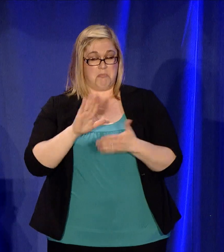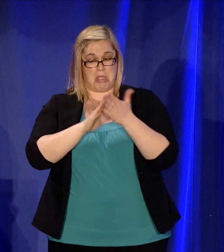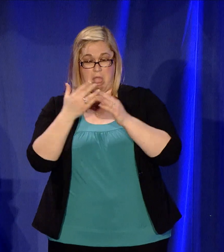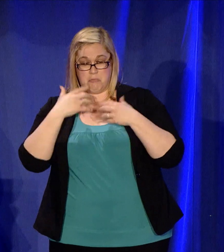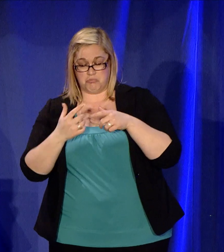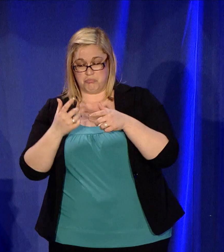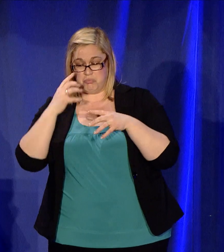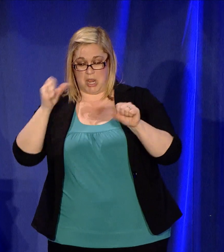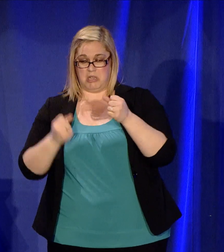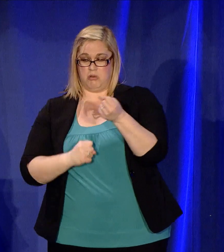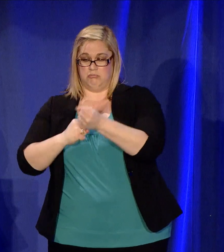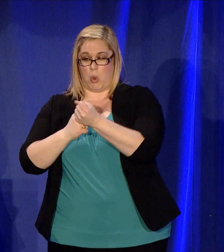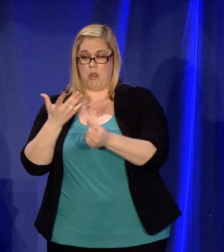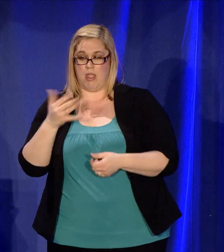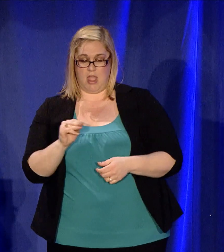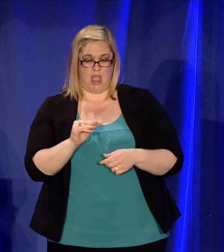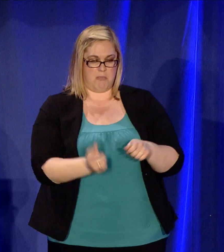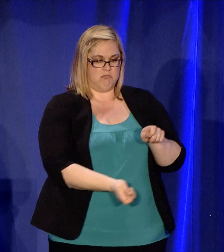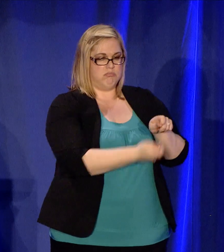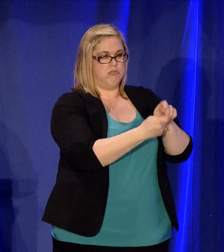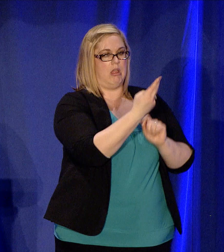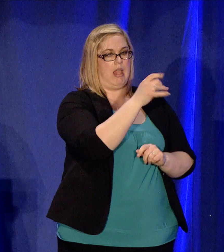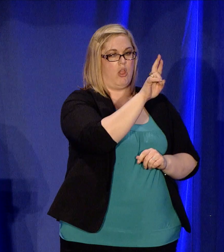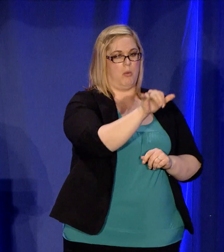of the United States.